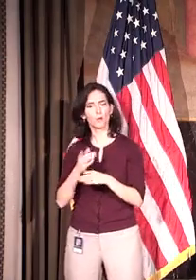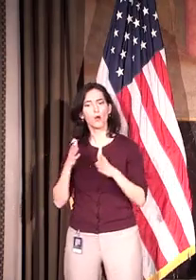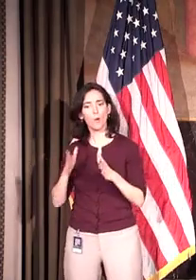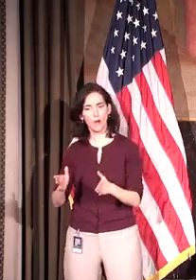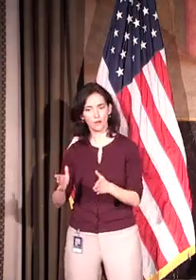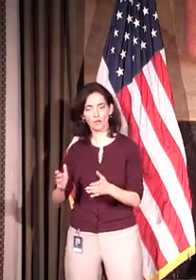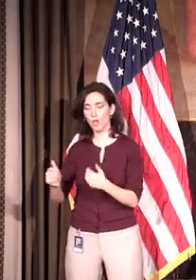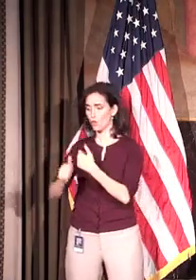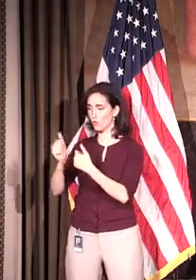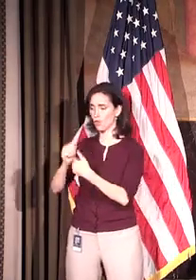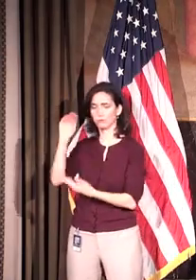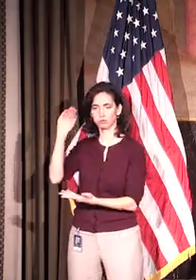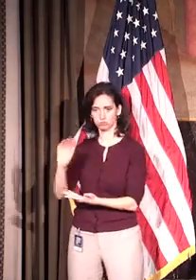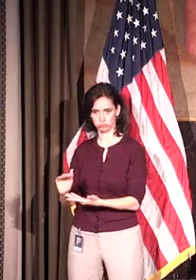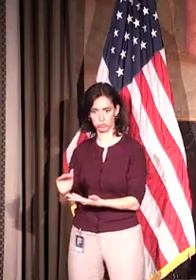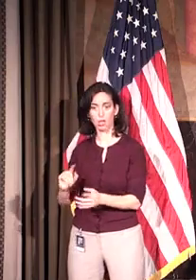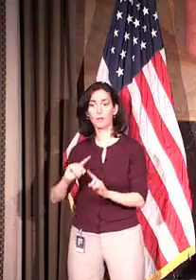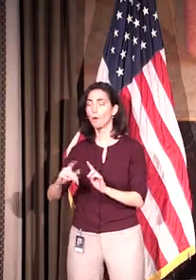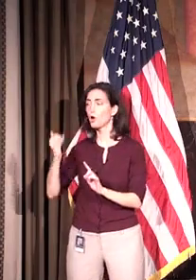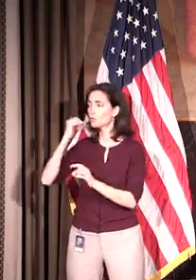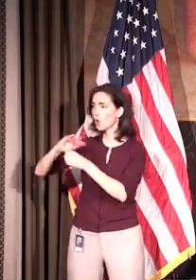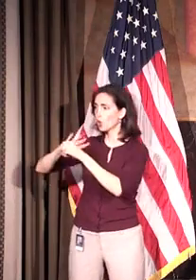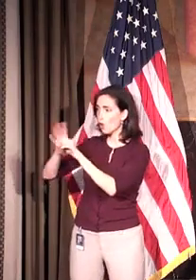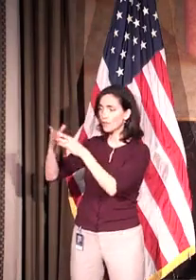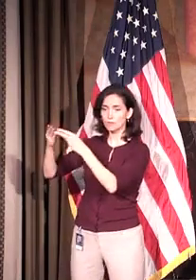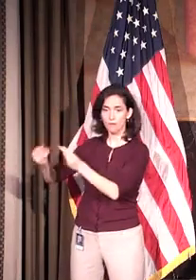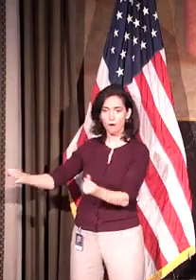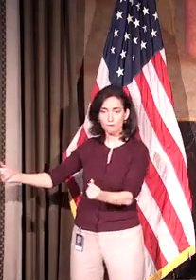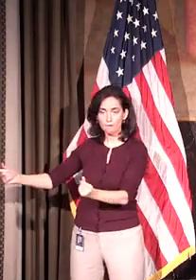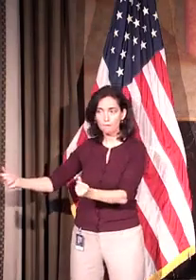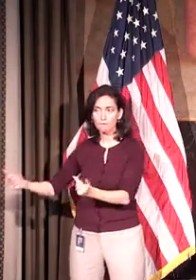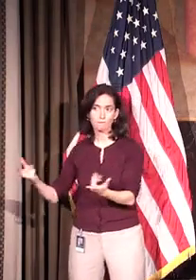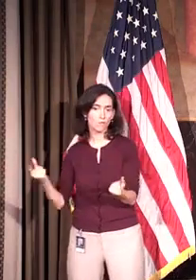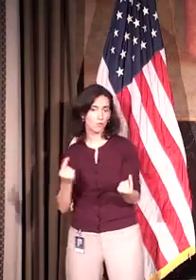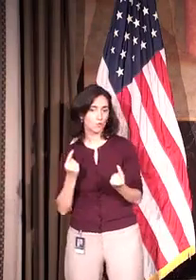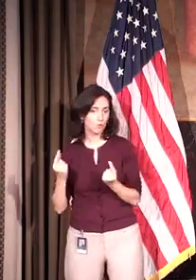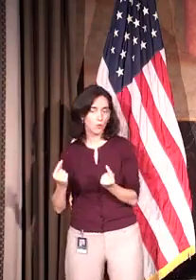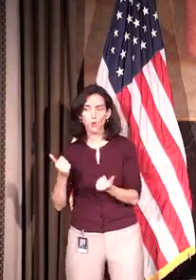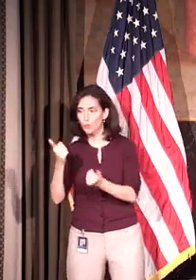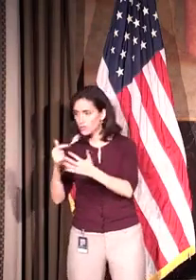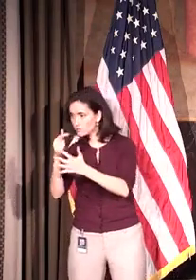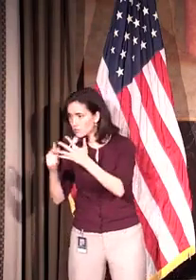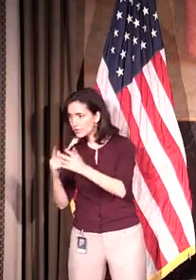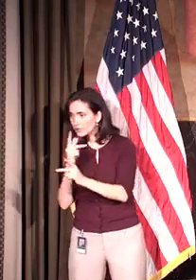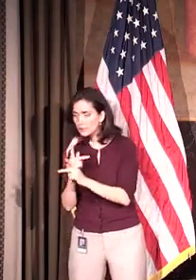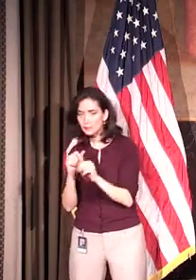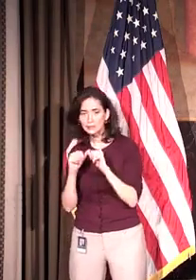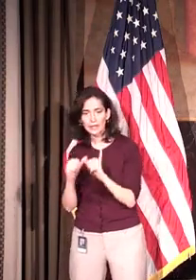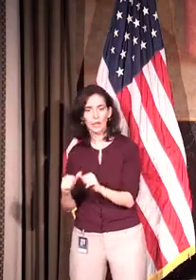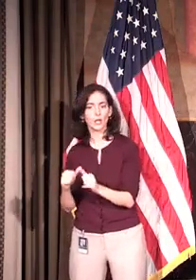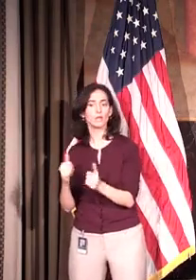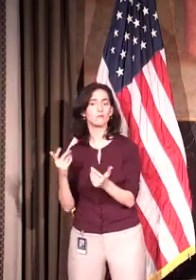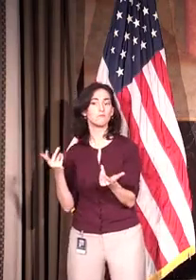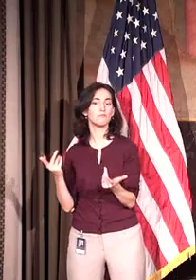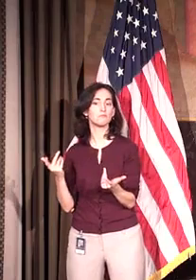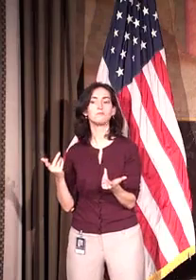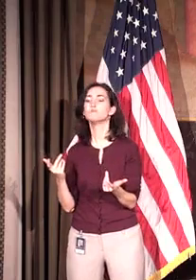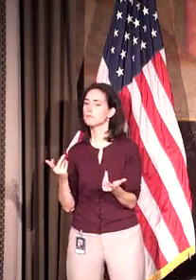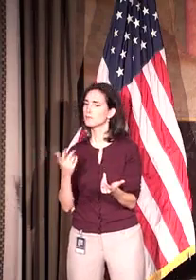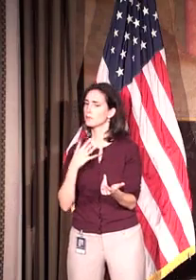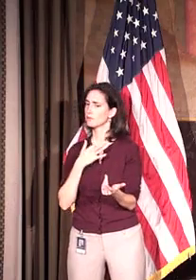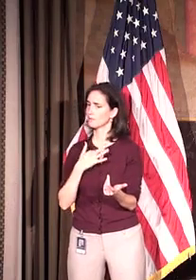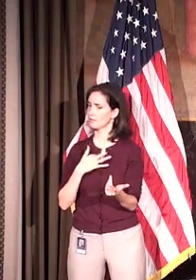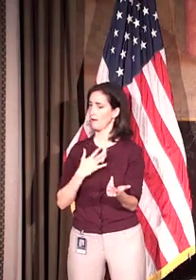But outside of the public health emergency, which of these measures we might want to keep, that's something that I would be